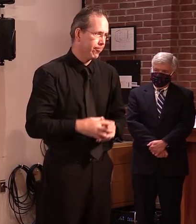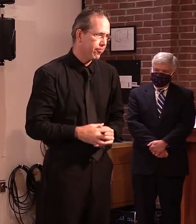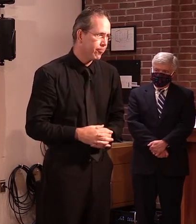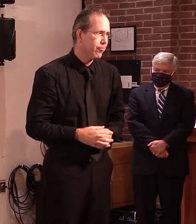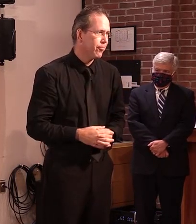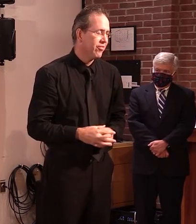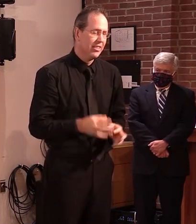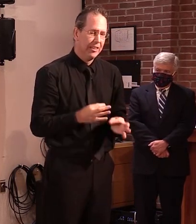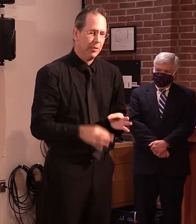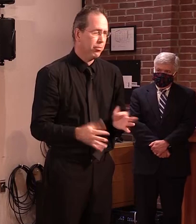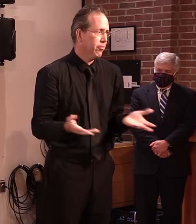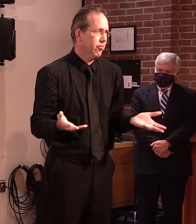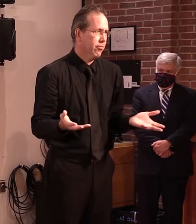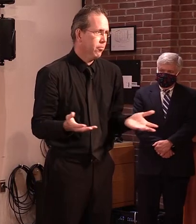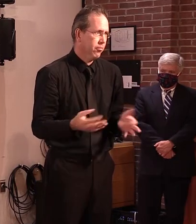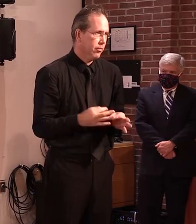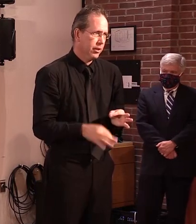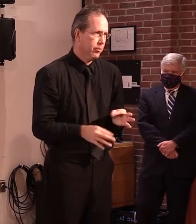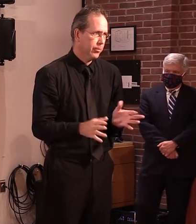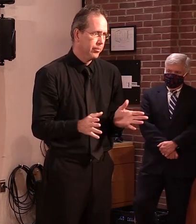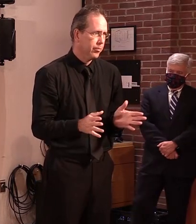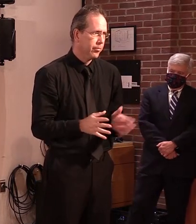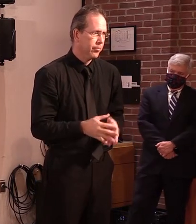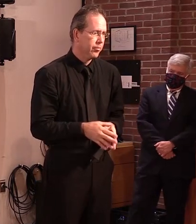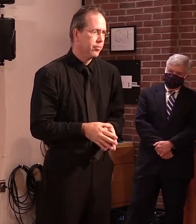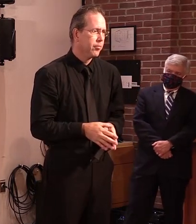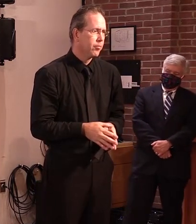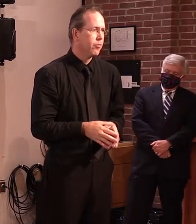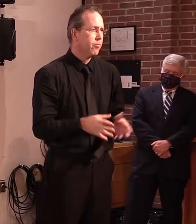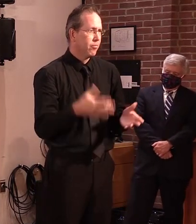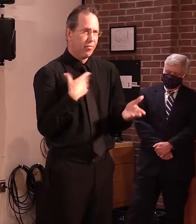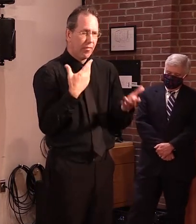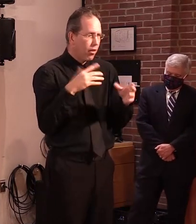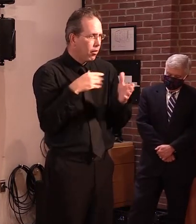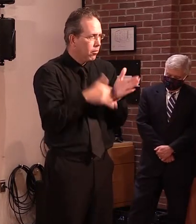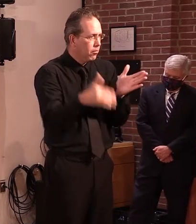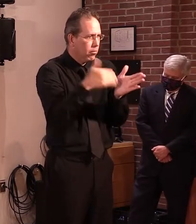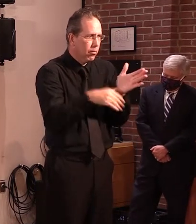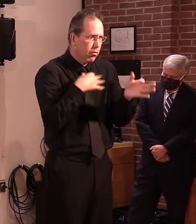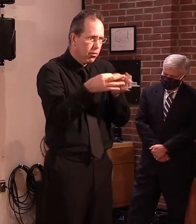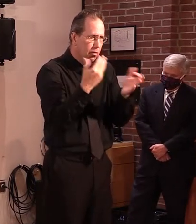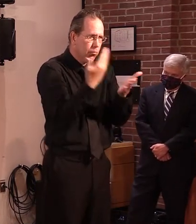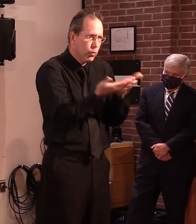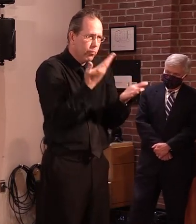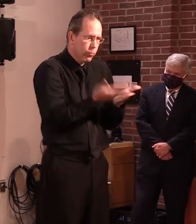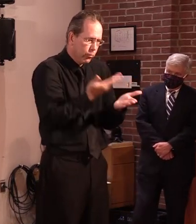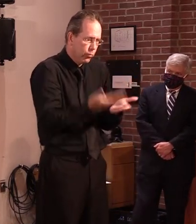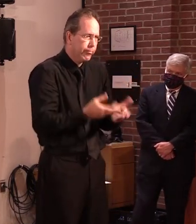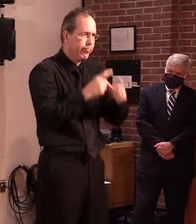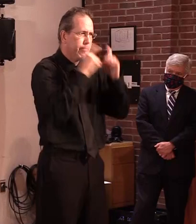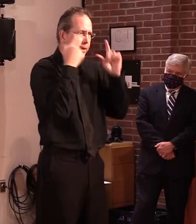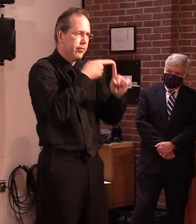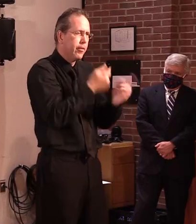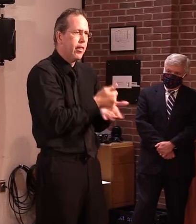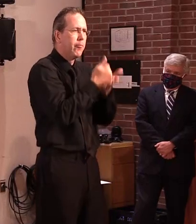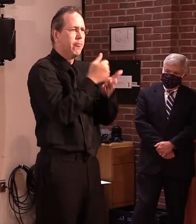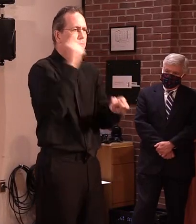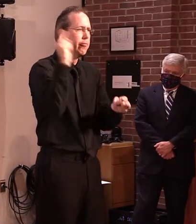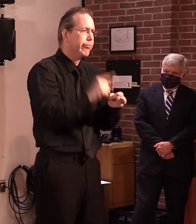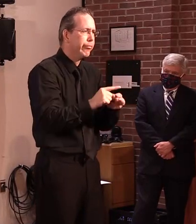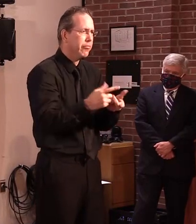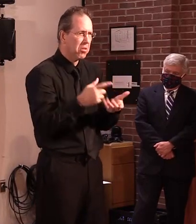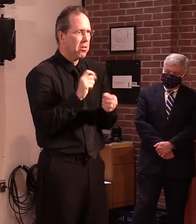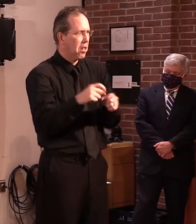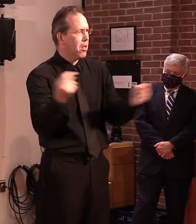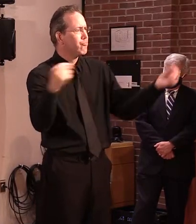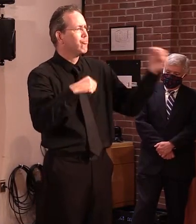tool that I think is has proven to be essential. So again, from my standpoint,